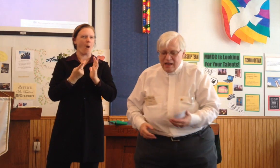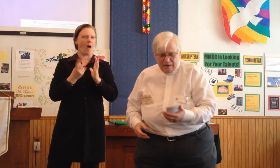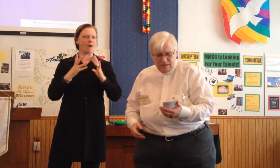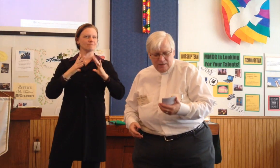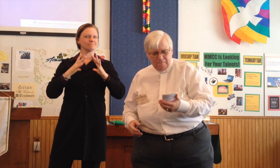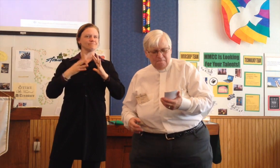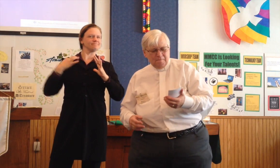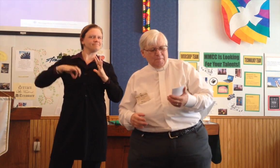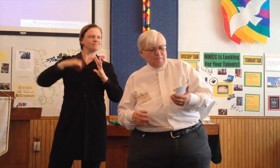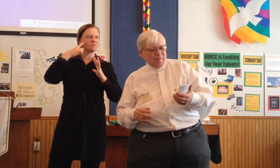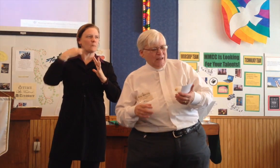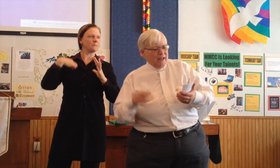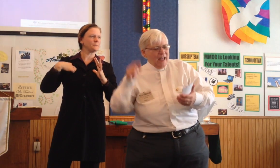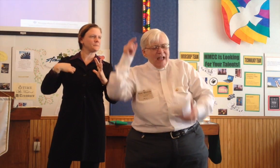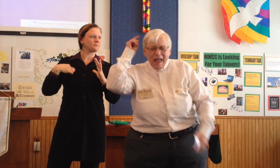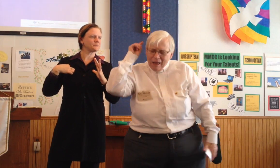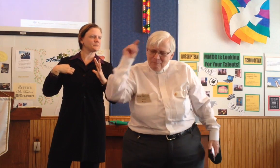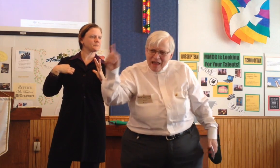day's wage.